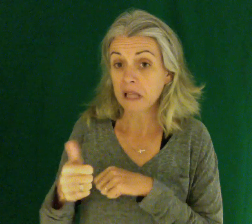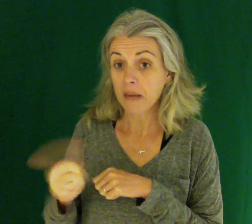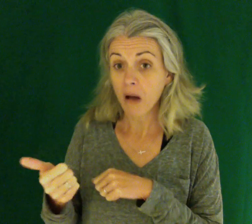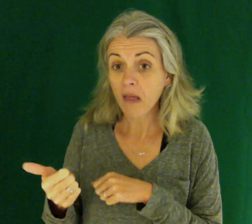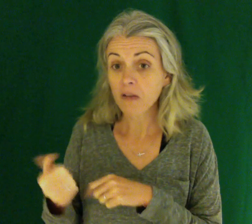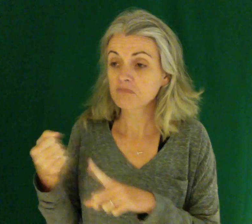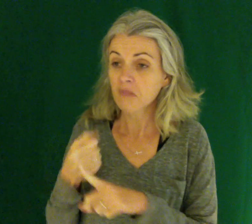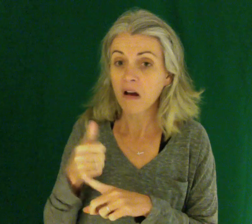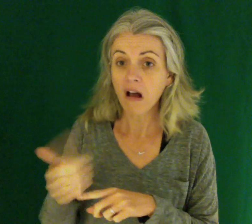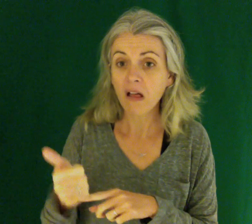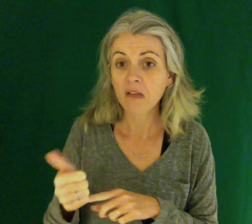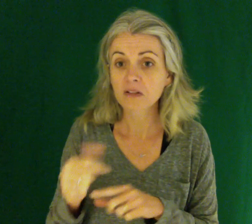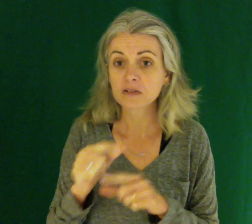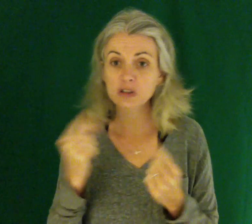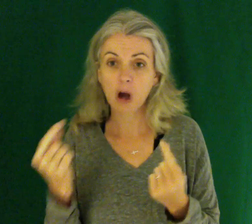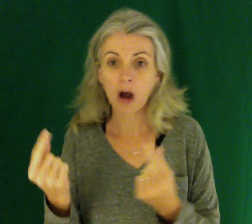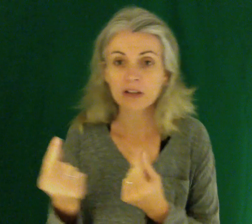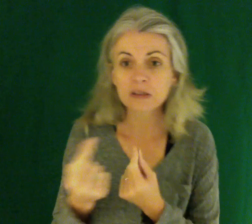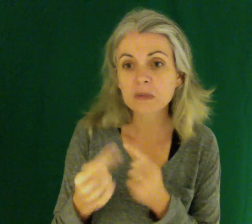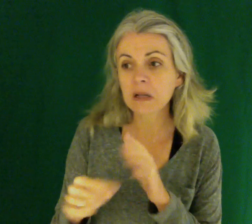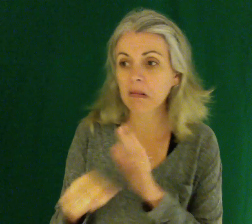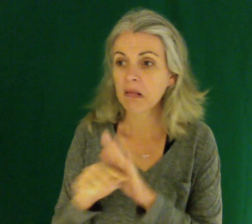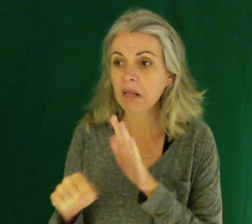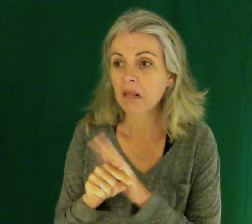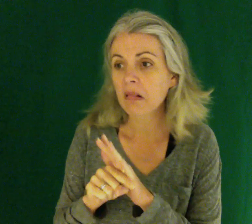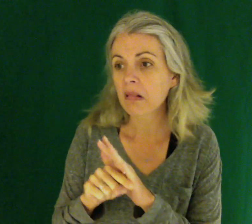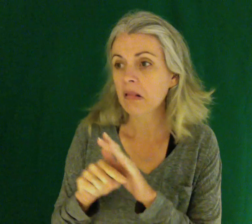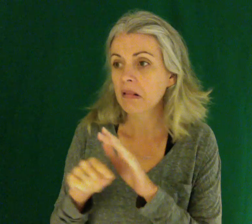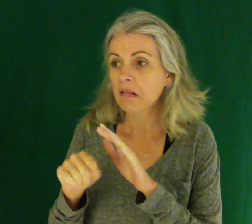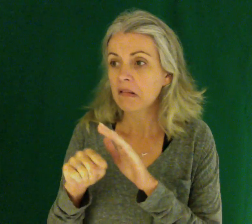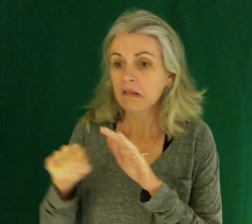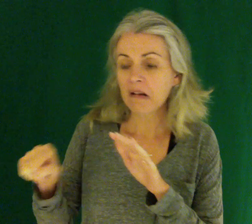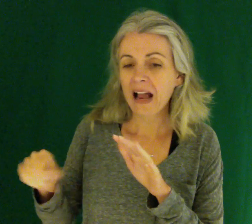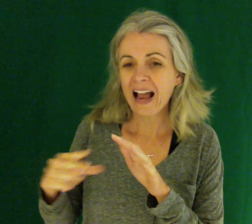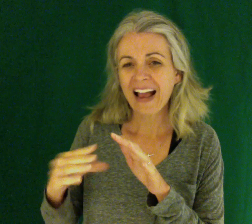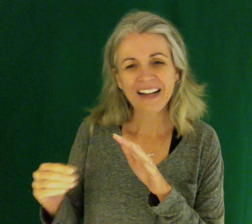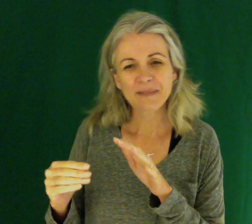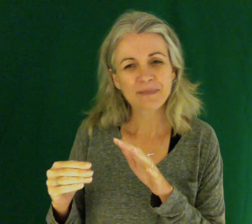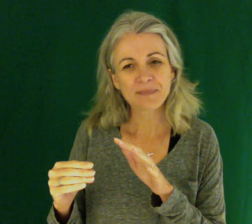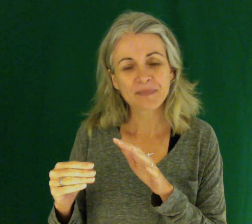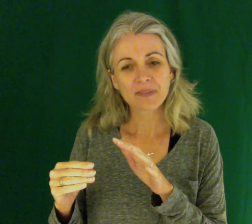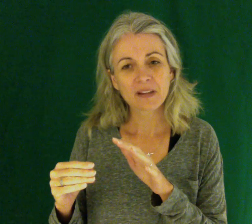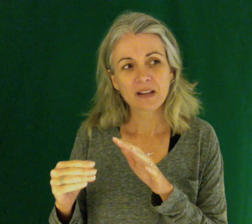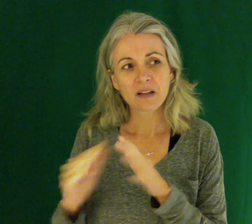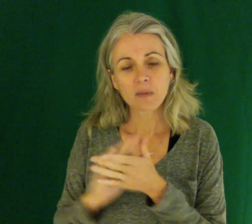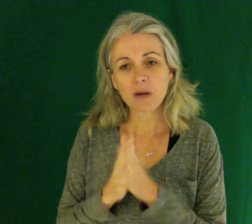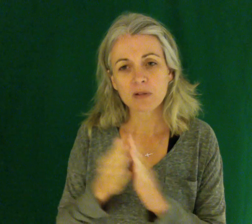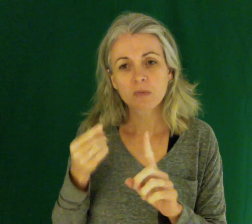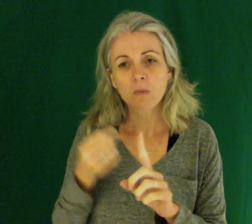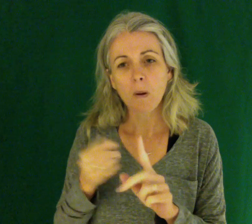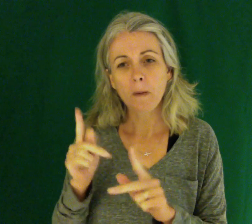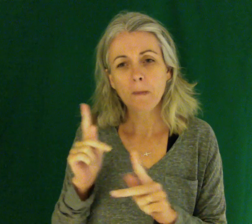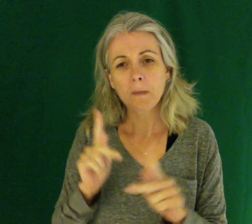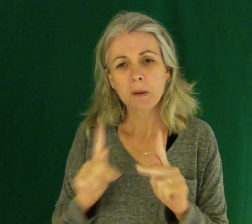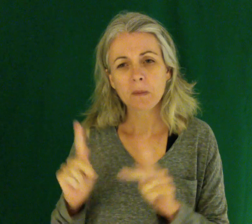else, gossiping, slandering, and it gets to the point where people, in